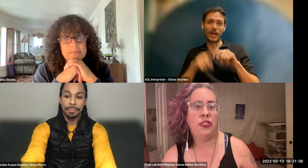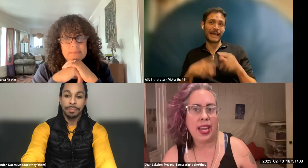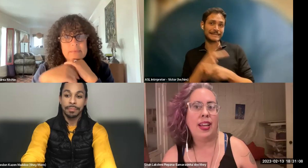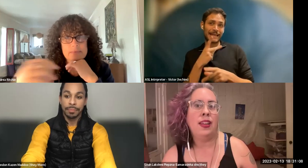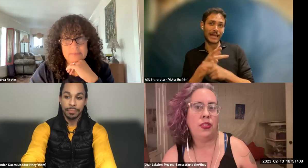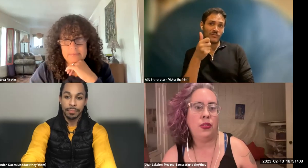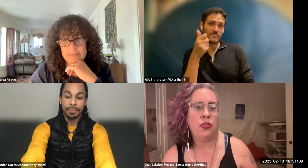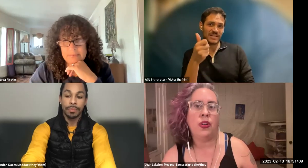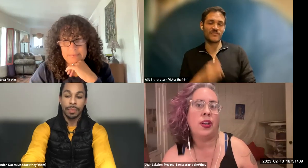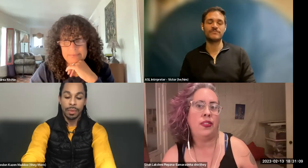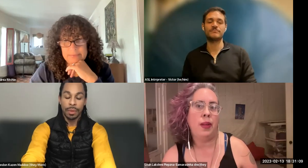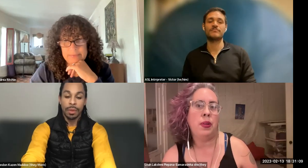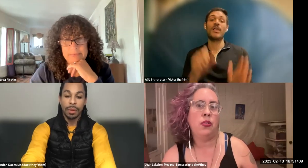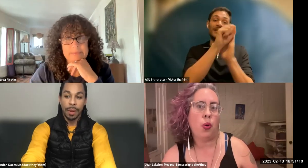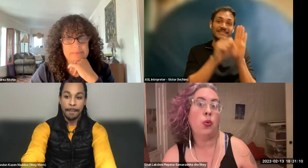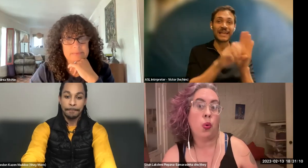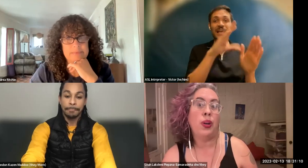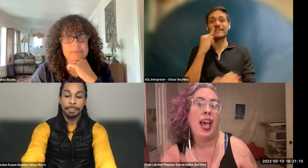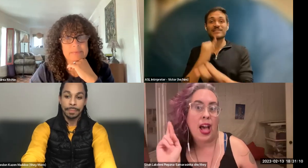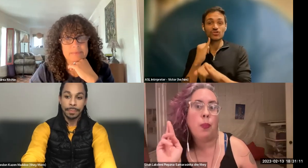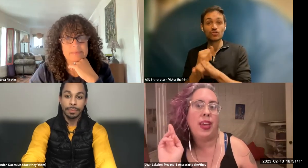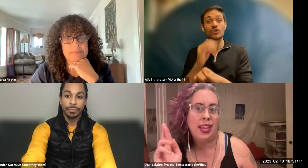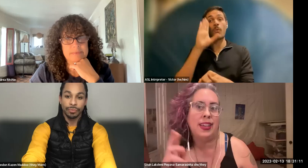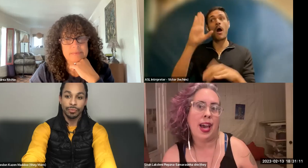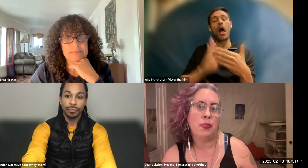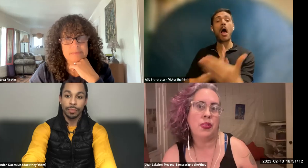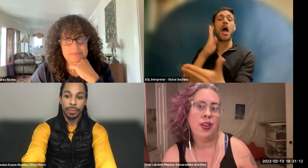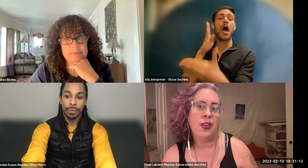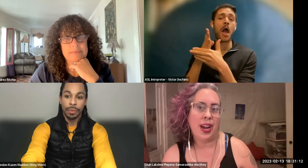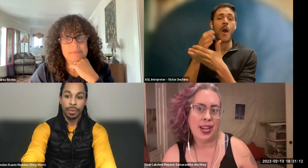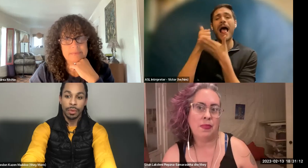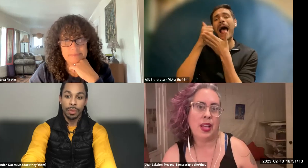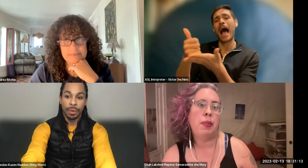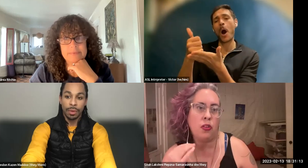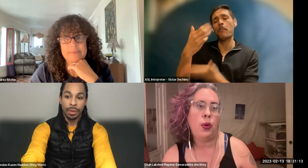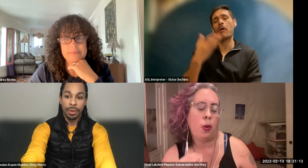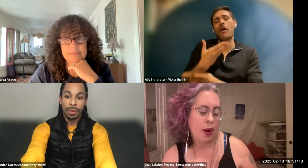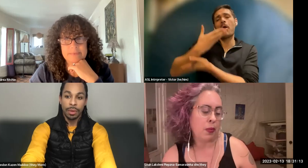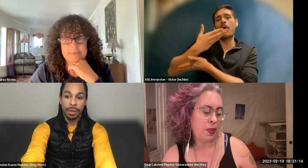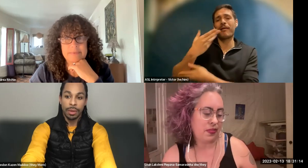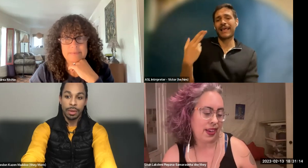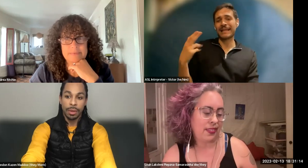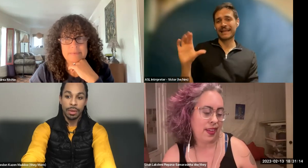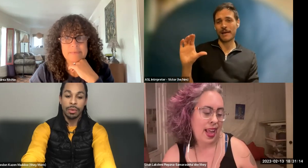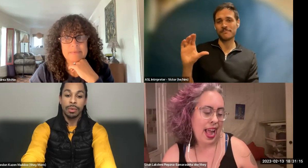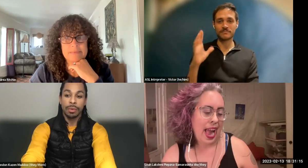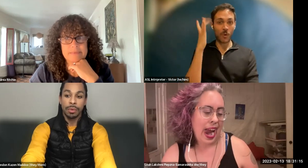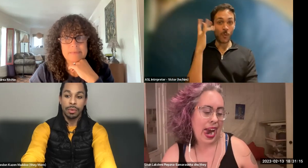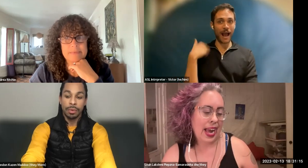the state and institutions are going to step in to quote unquote, help the handicapped, right? Like, because we are a problem to be